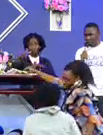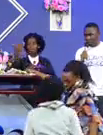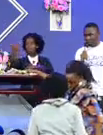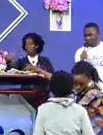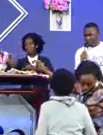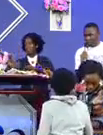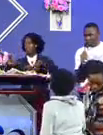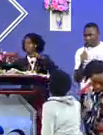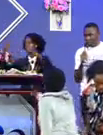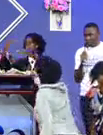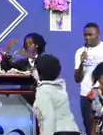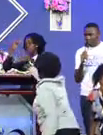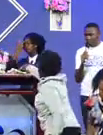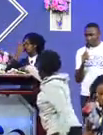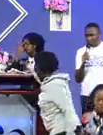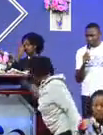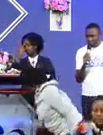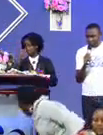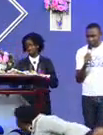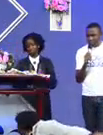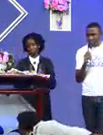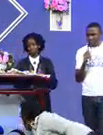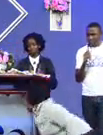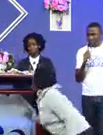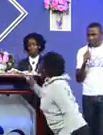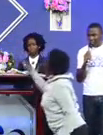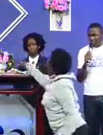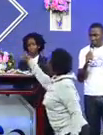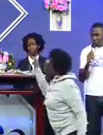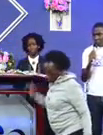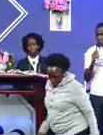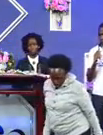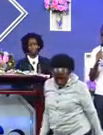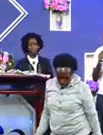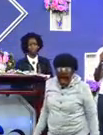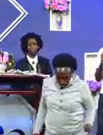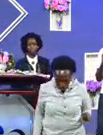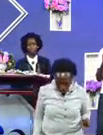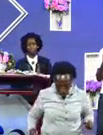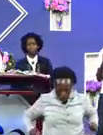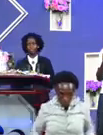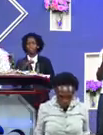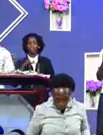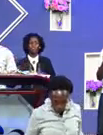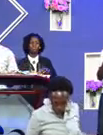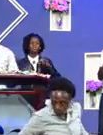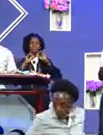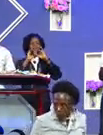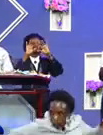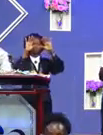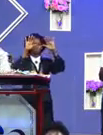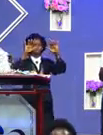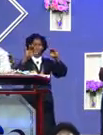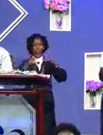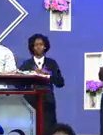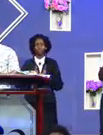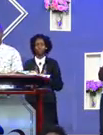We believe before 7th, this child will go for treatment. May the good